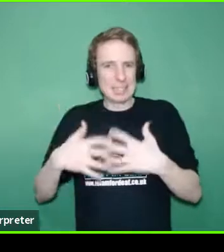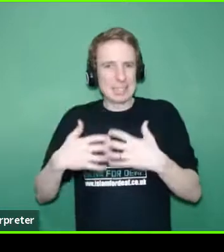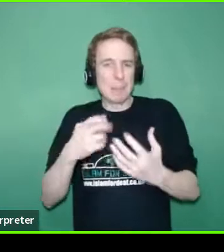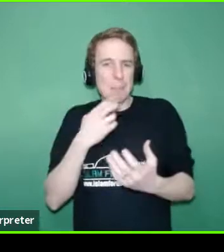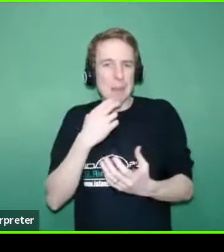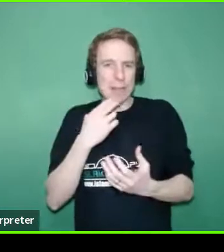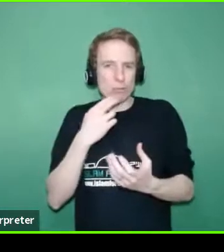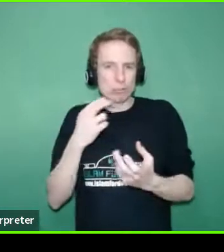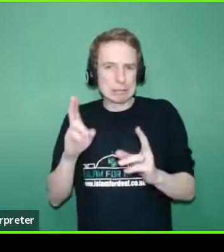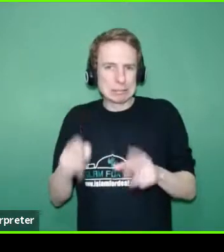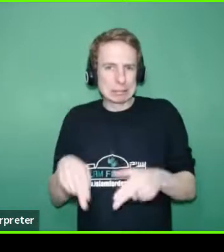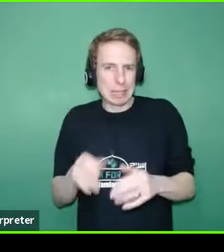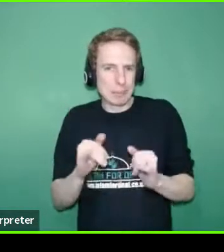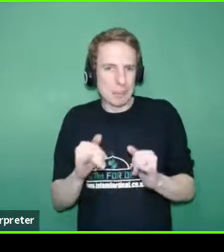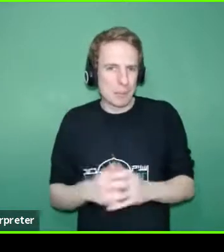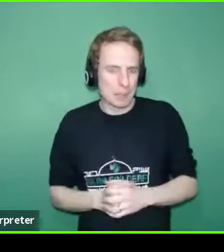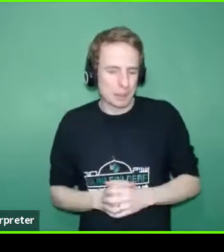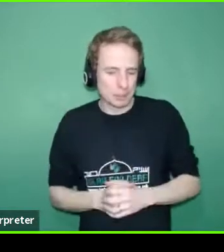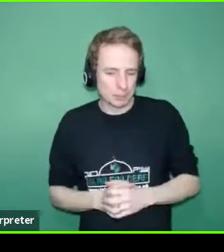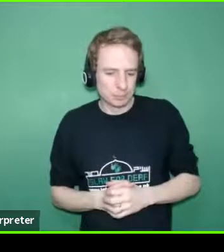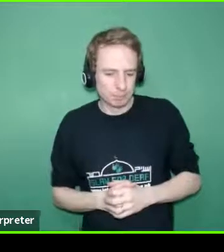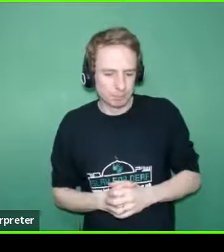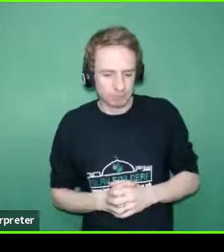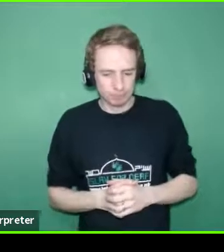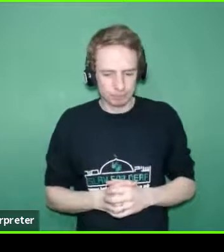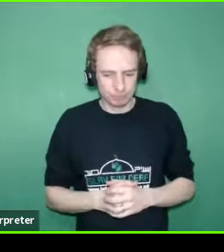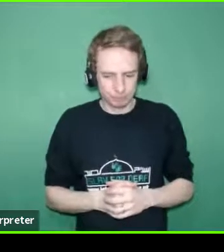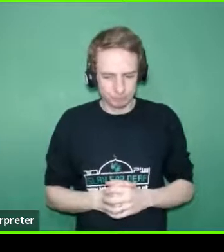has actually happened to him.